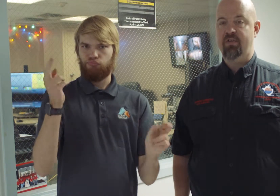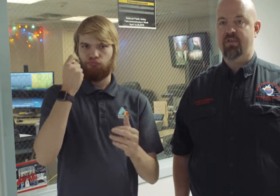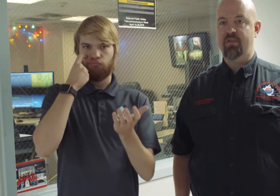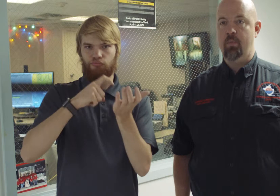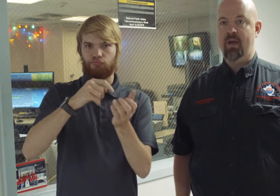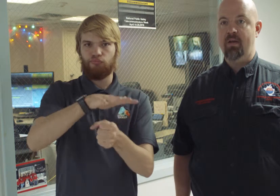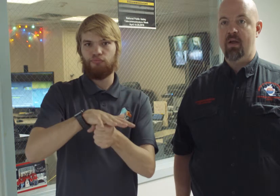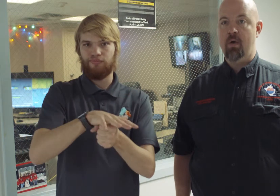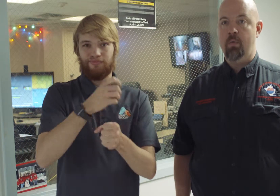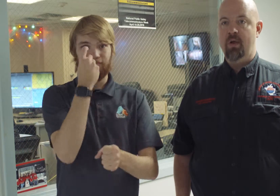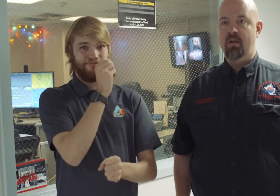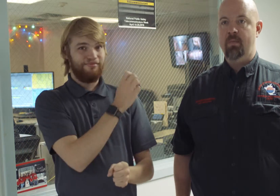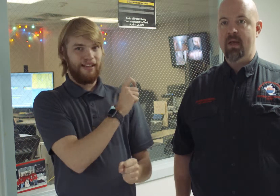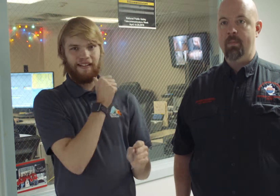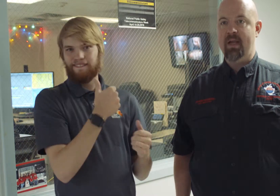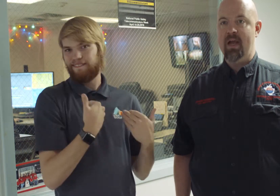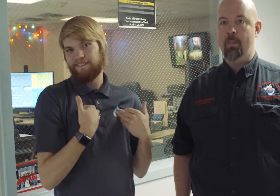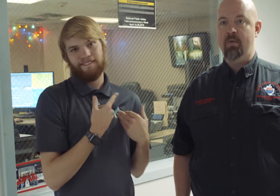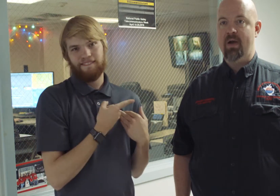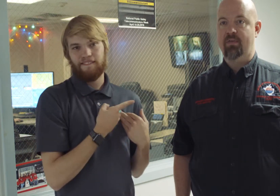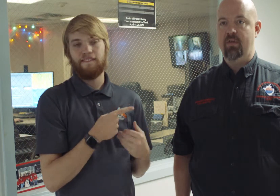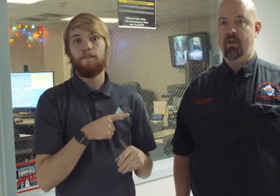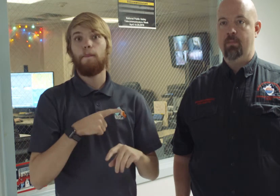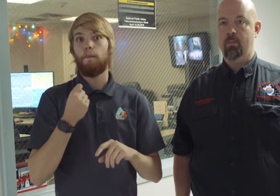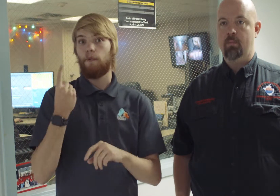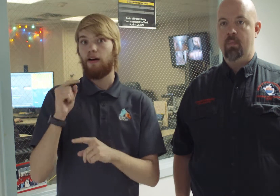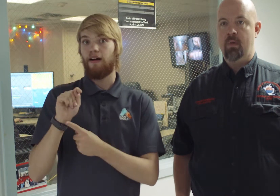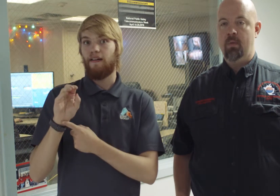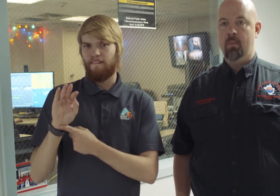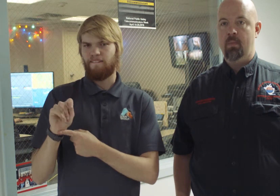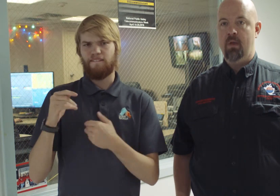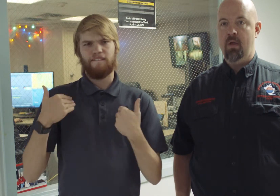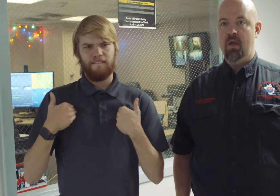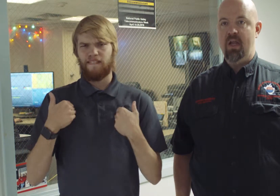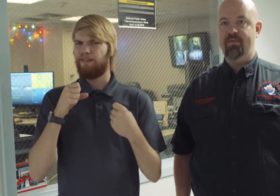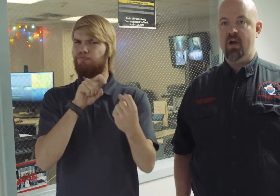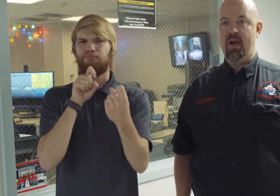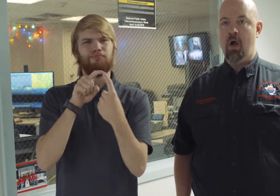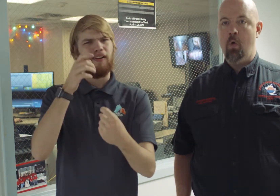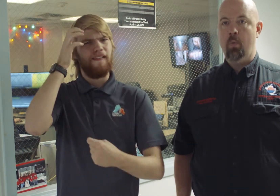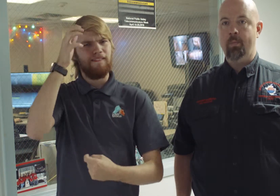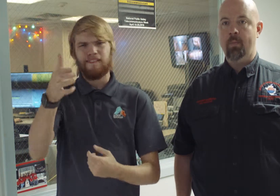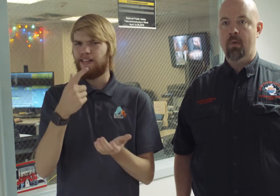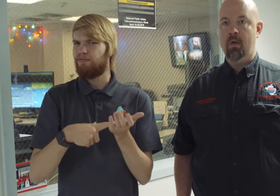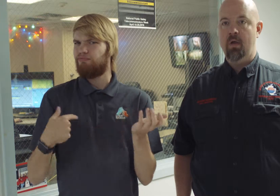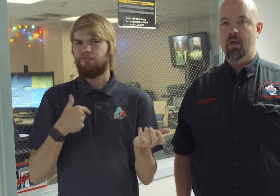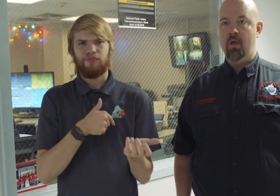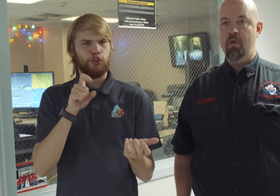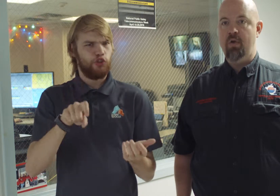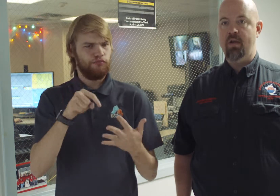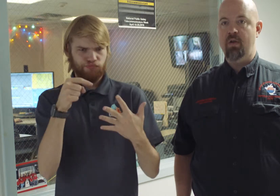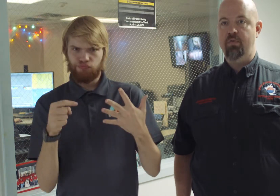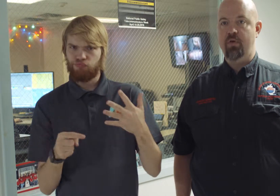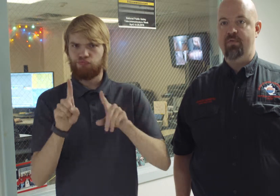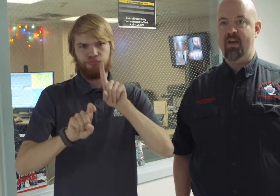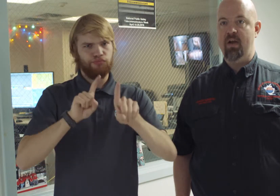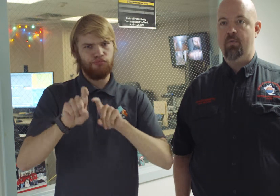questions that we need to know to be able to get help en route to you. If you're at home, you can use your video